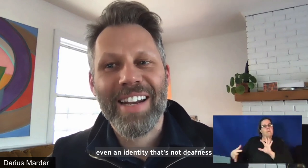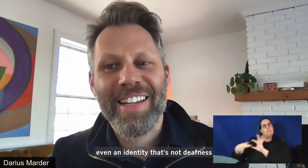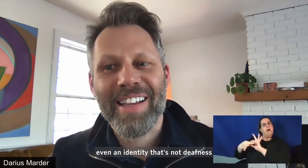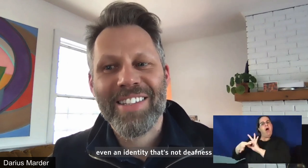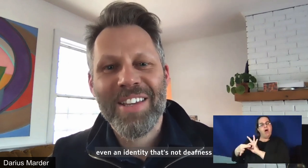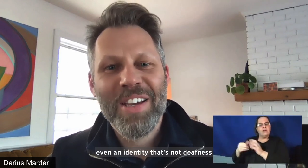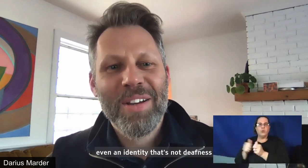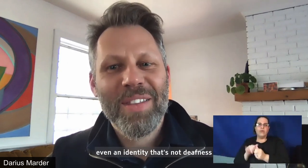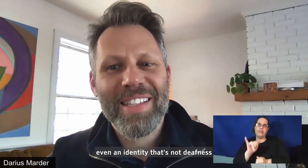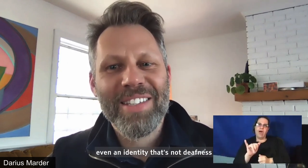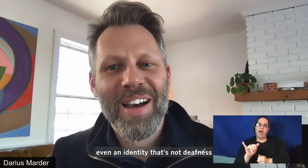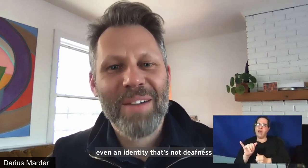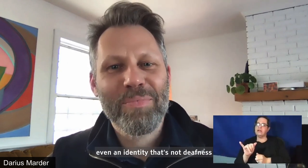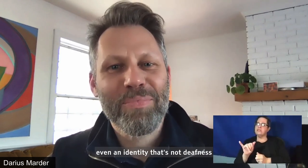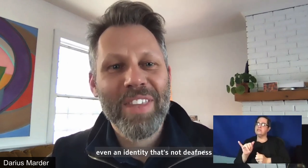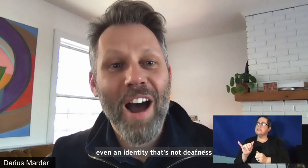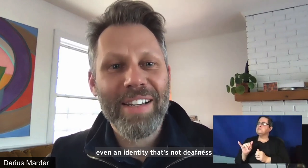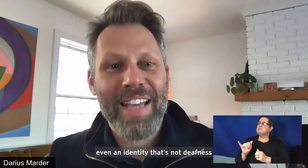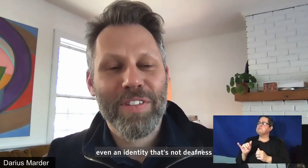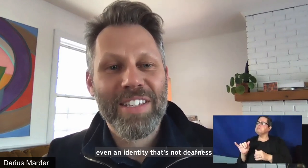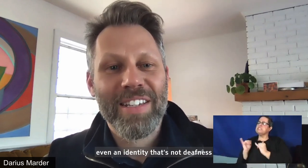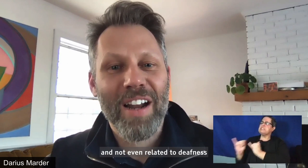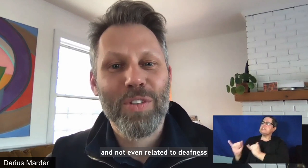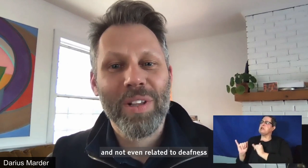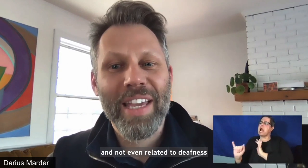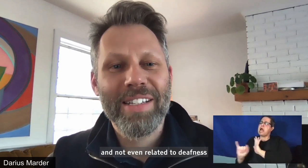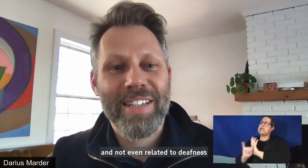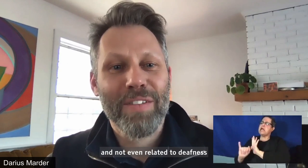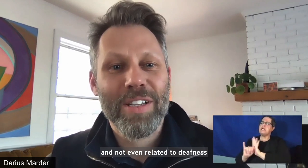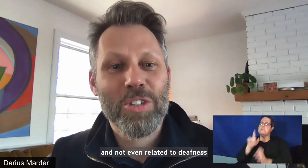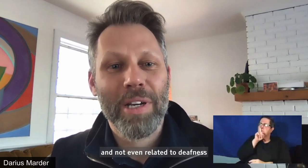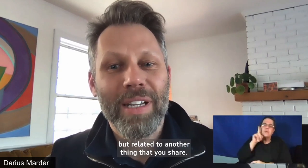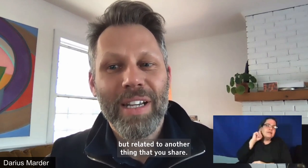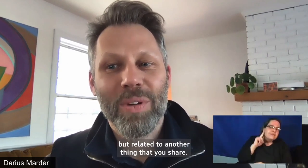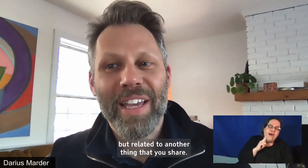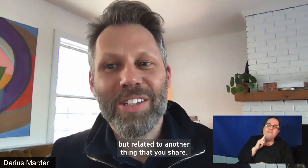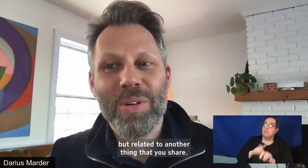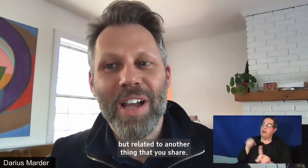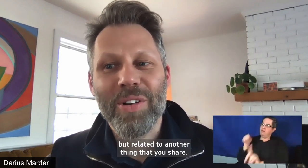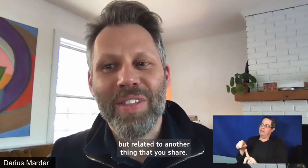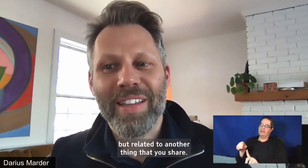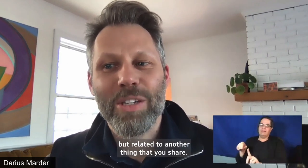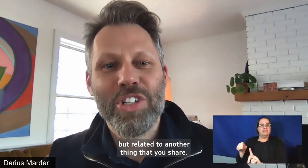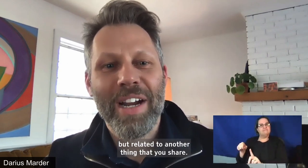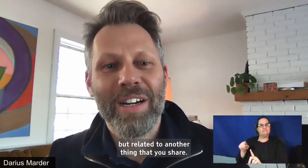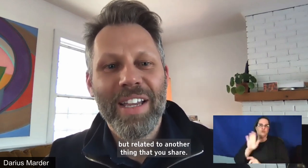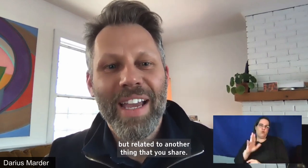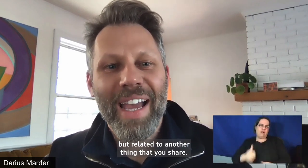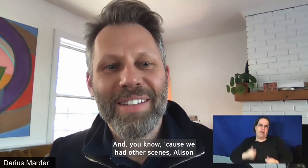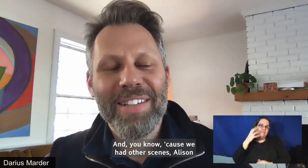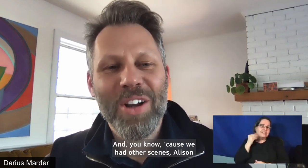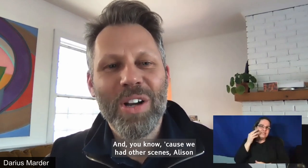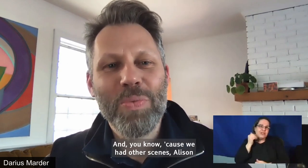an identity that's not deafness and not even related to deafness, but related to another thing that you